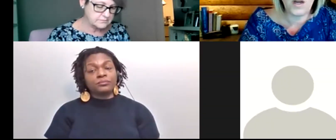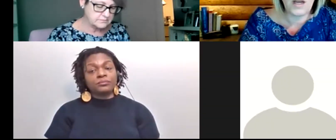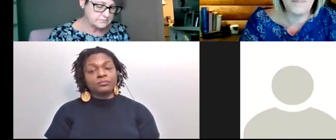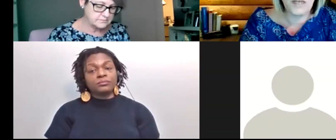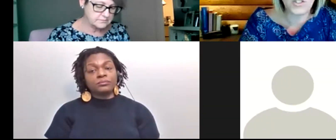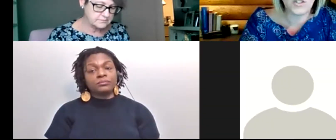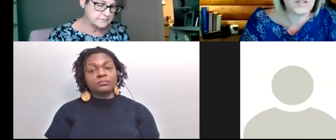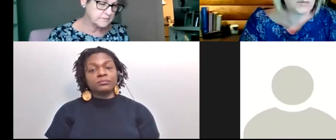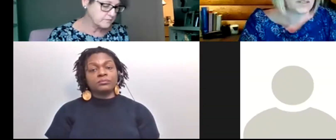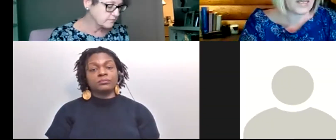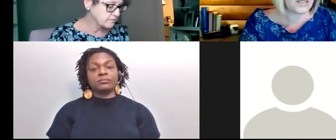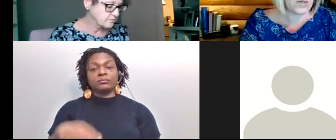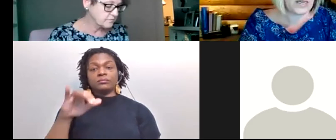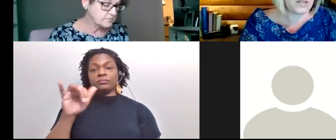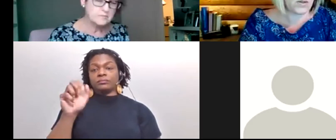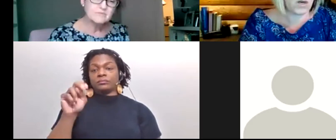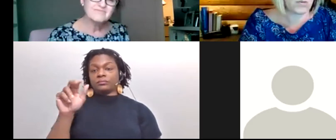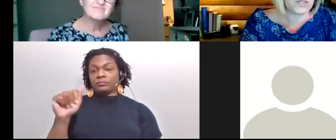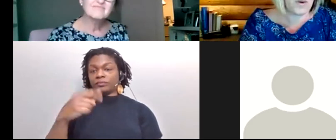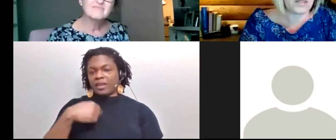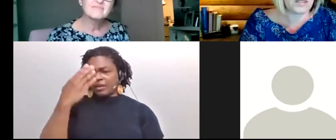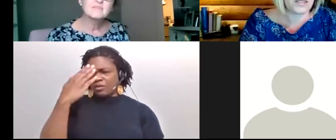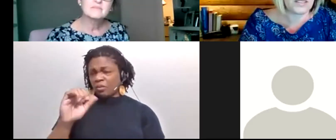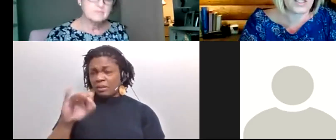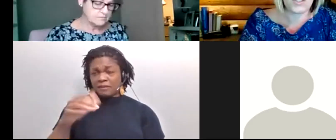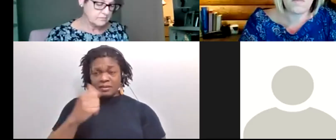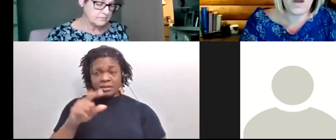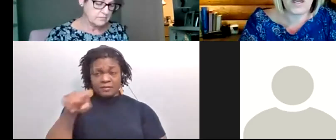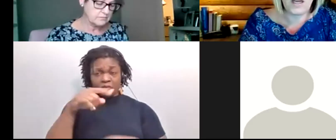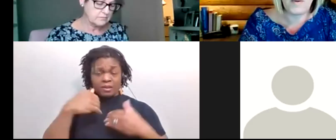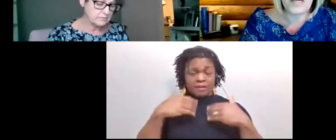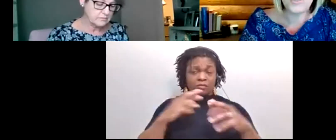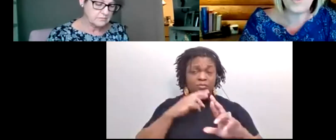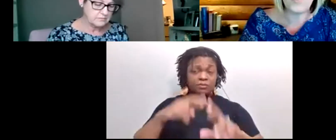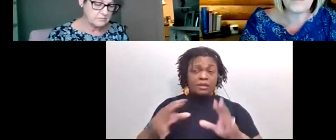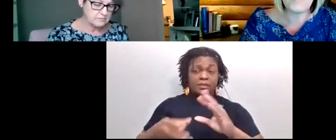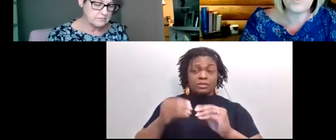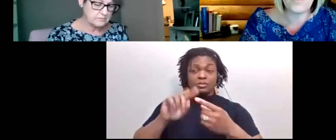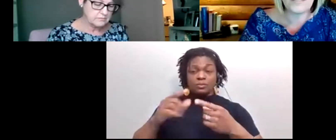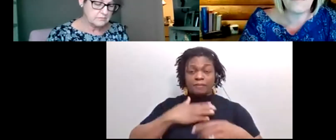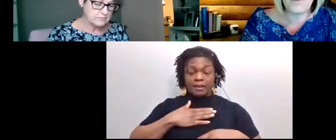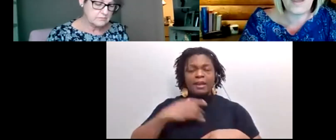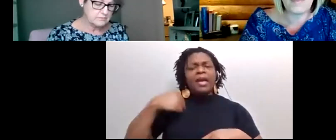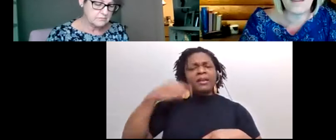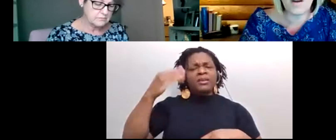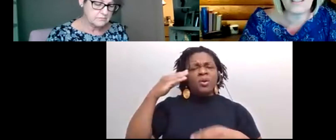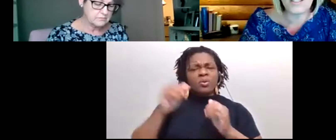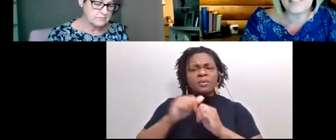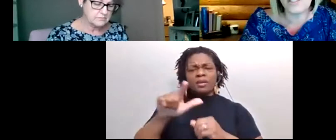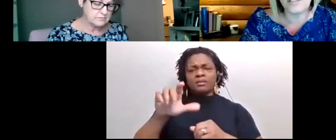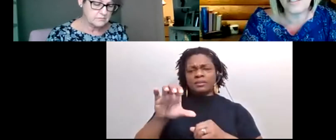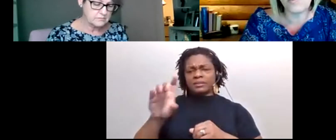So I'm not sure if someone else has a response in addition to mine. I do know with the Commission for the Deaf, the way that